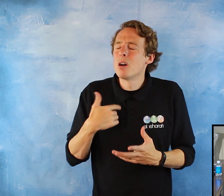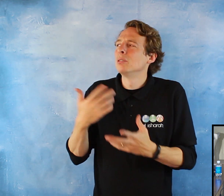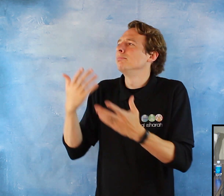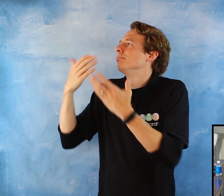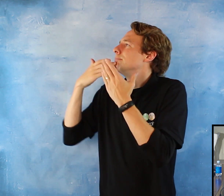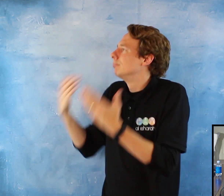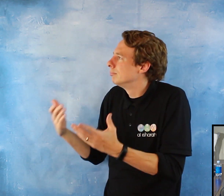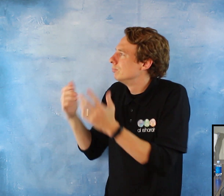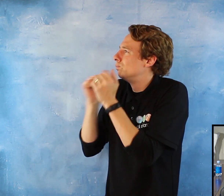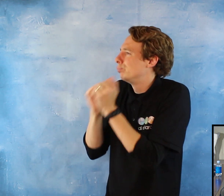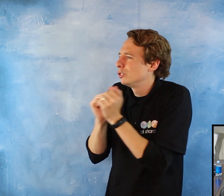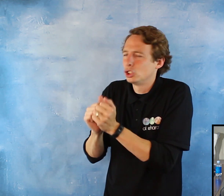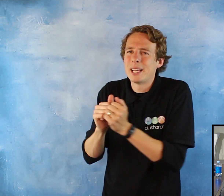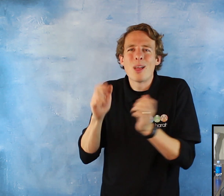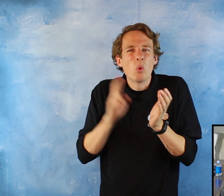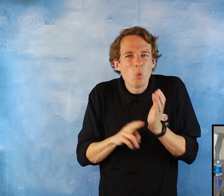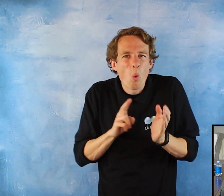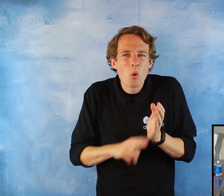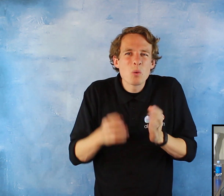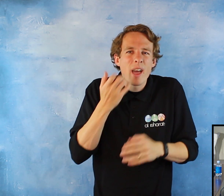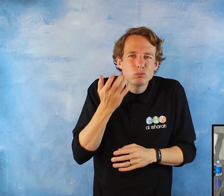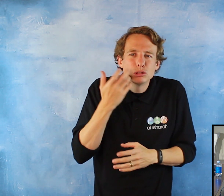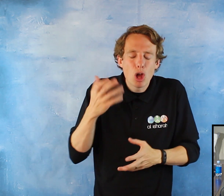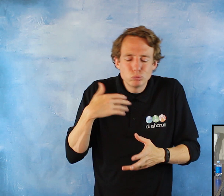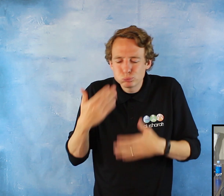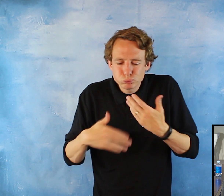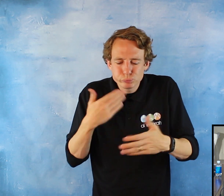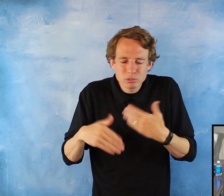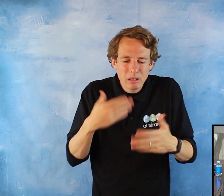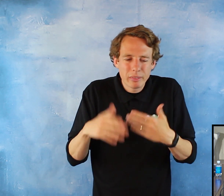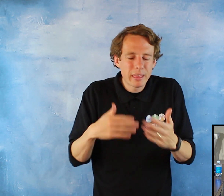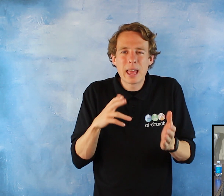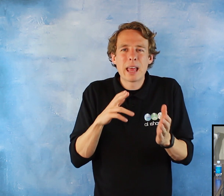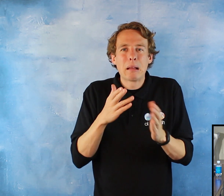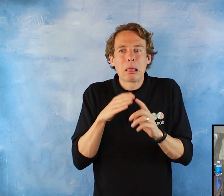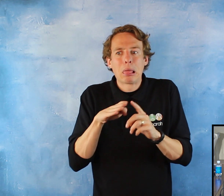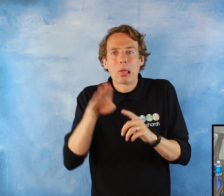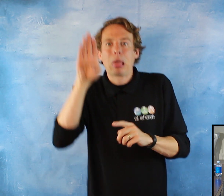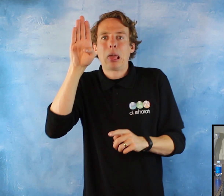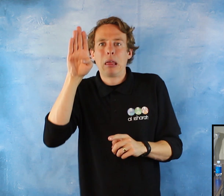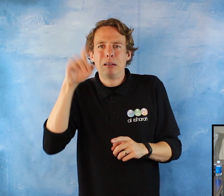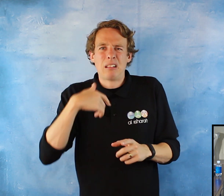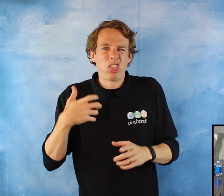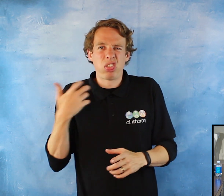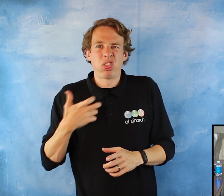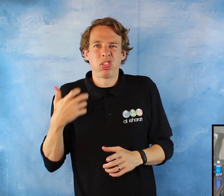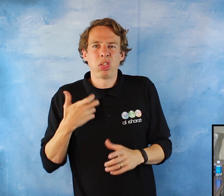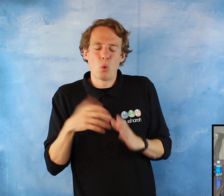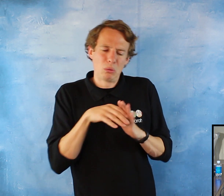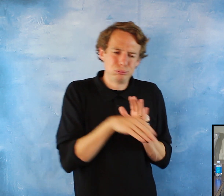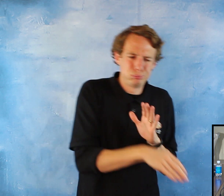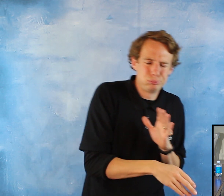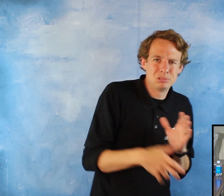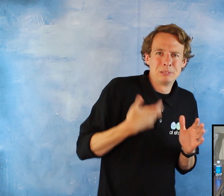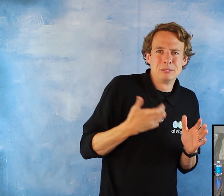But when anything become abnormal, we start complaining. But all this to show us the power of Allah